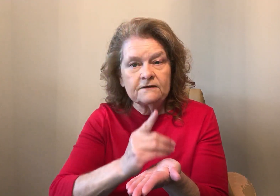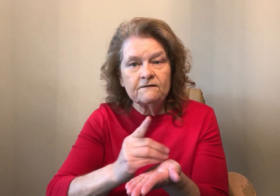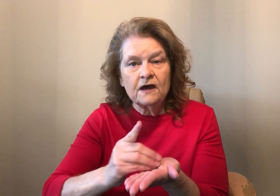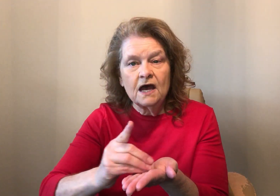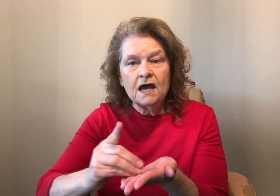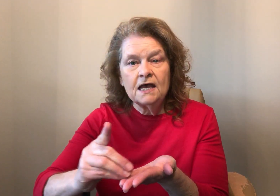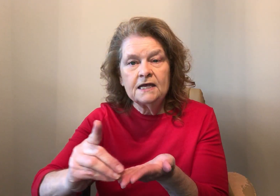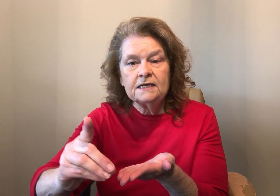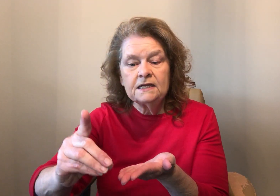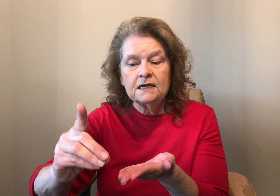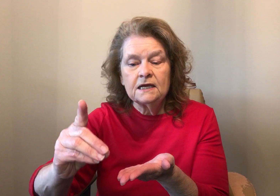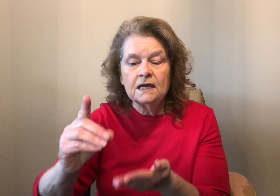divine